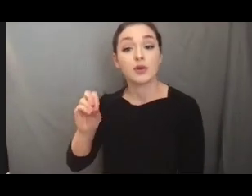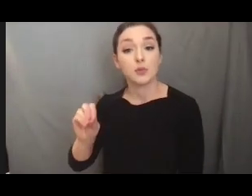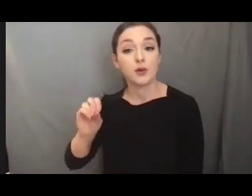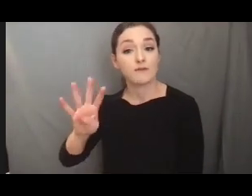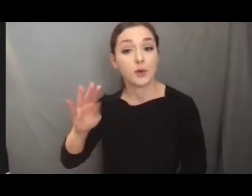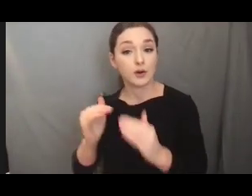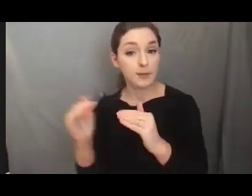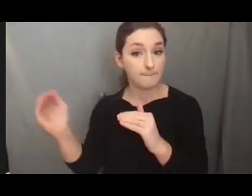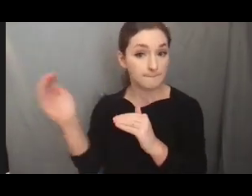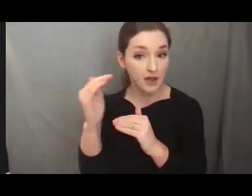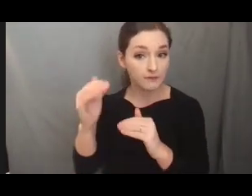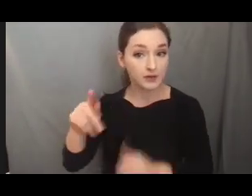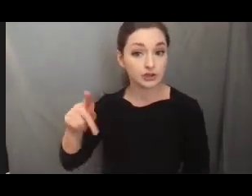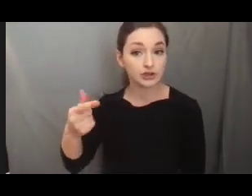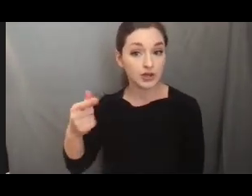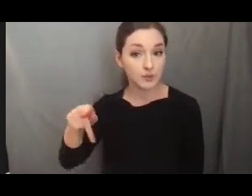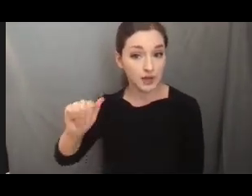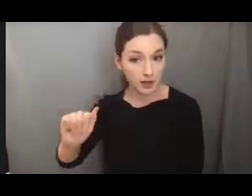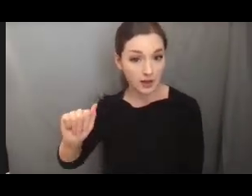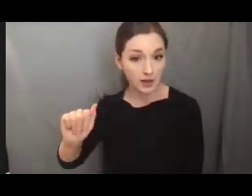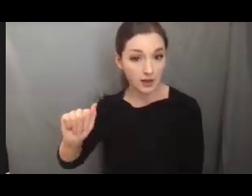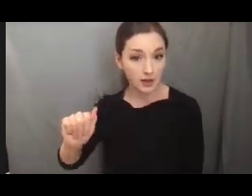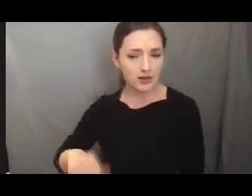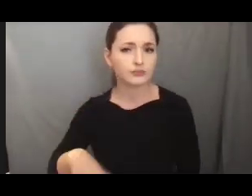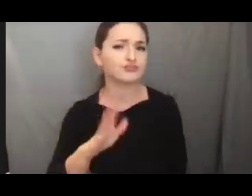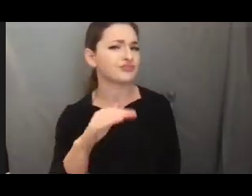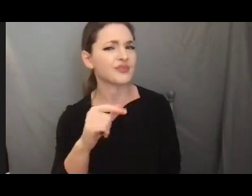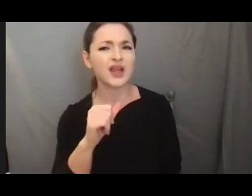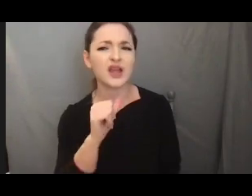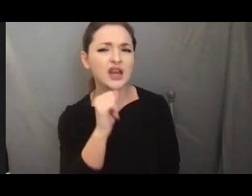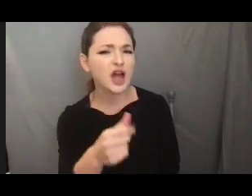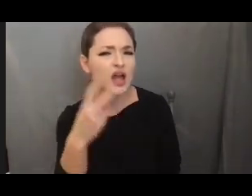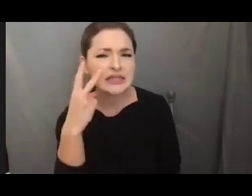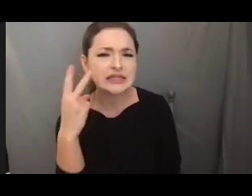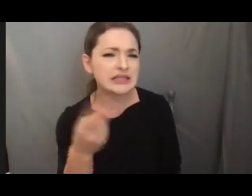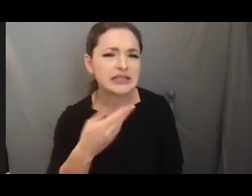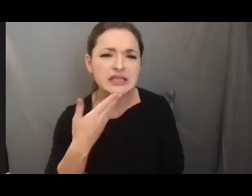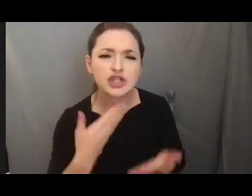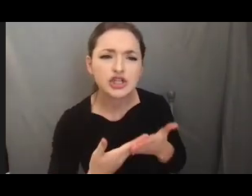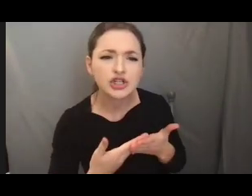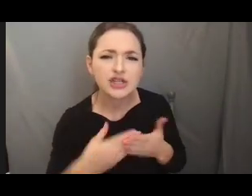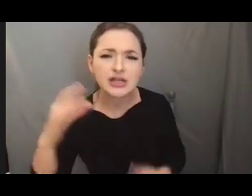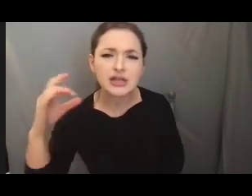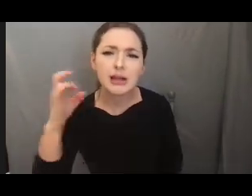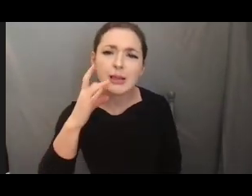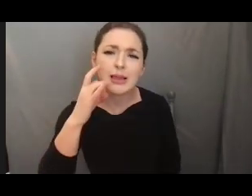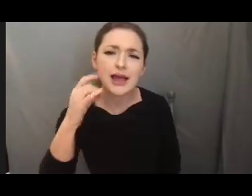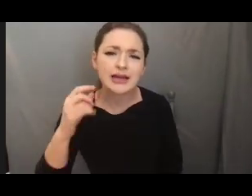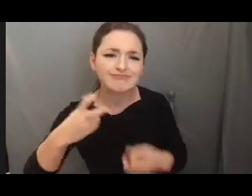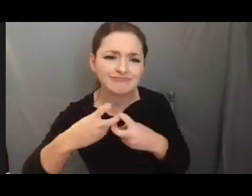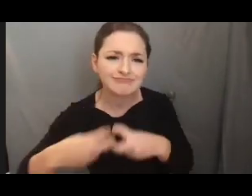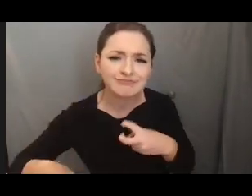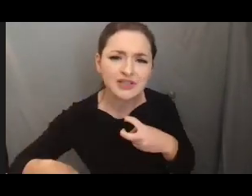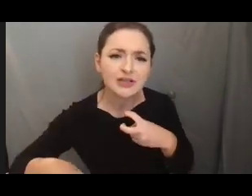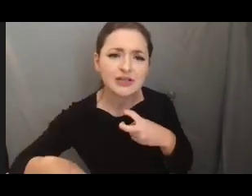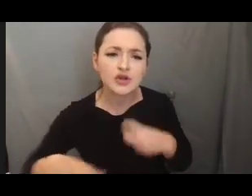some of our recent ones. Galen Rupp is a that is a runner. not showing up very well, you guys, with the lighting. Yeah, some of that's going to be hard to see, I'm sure. So Galen